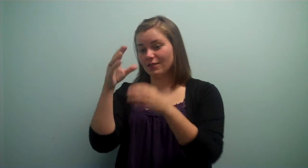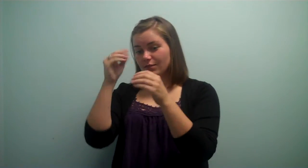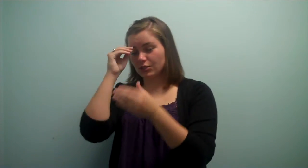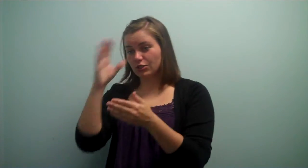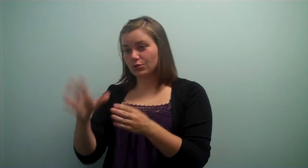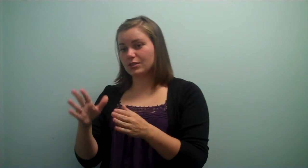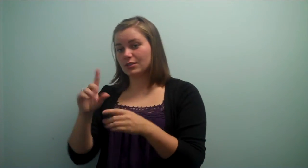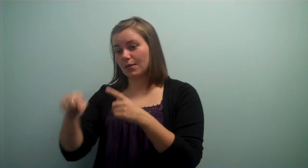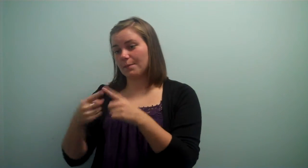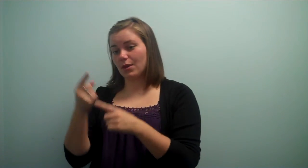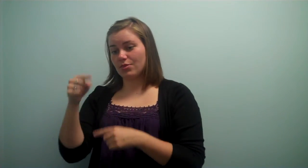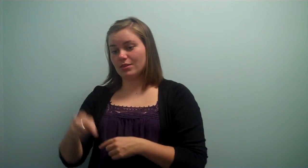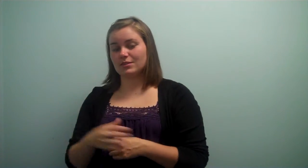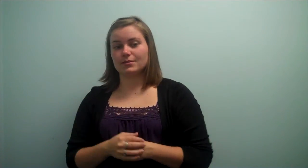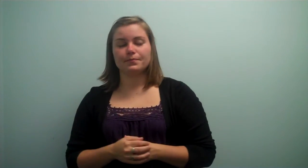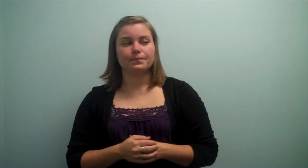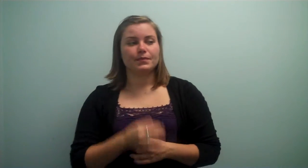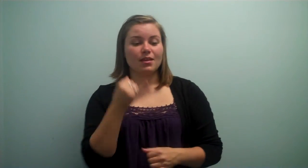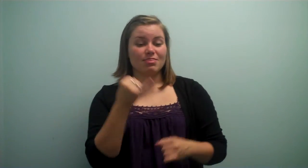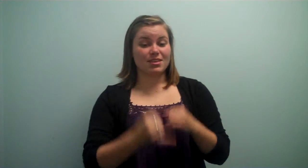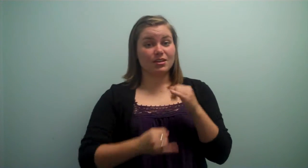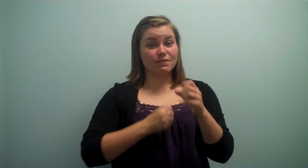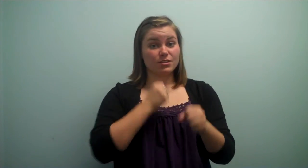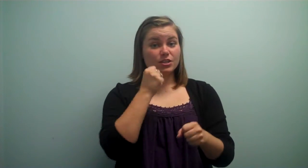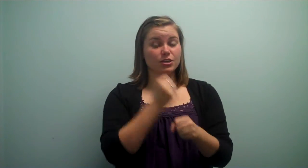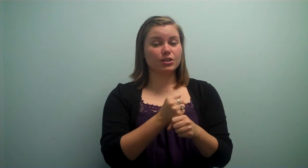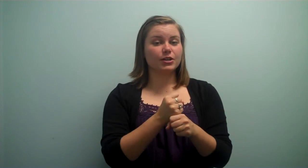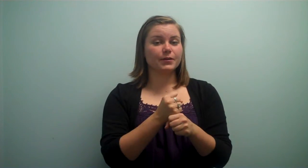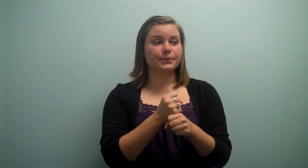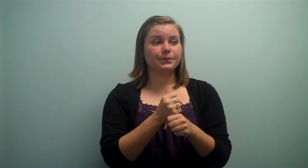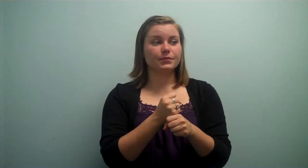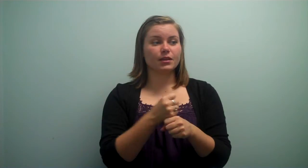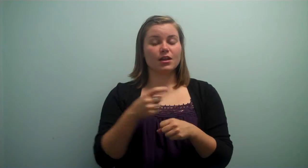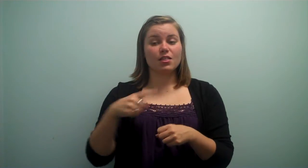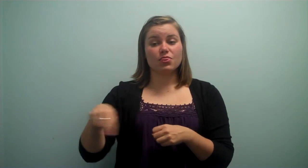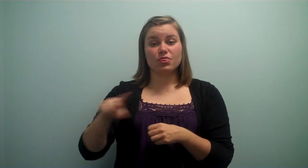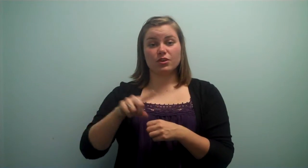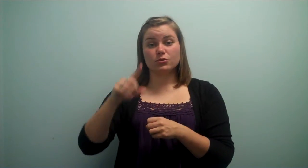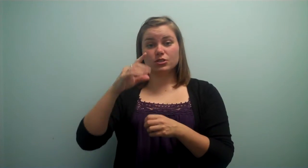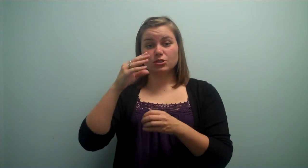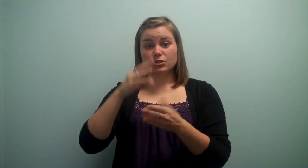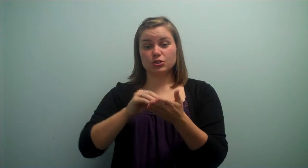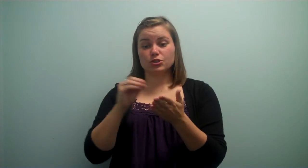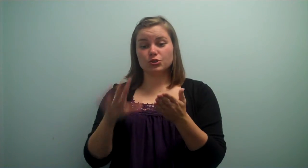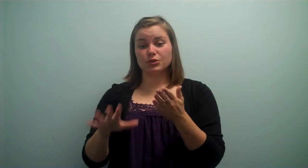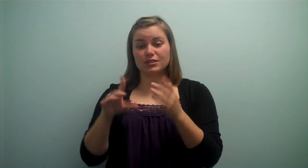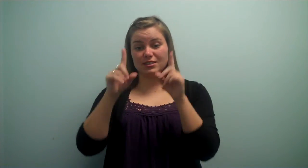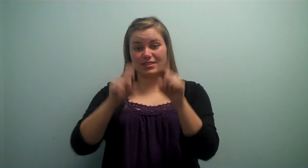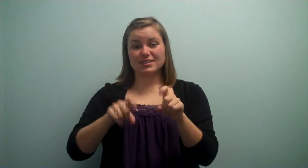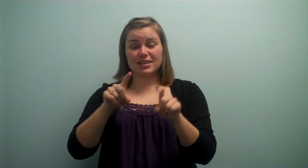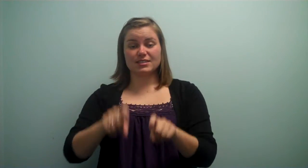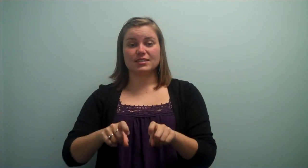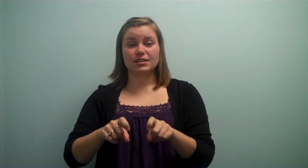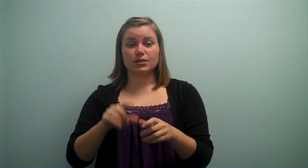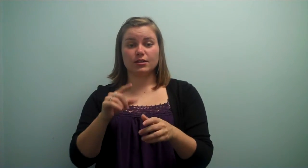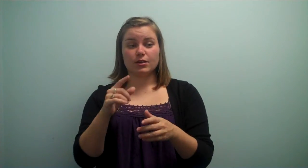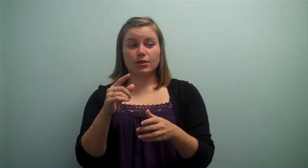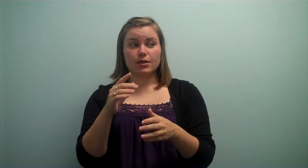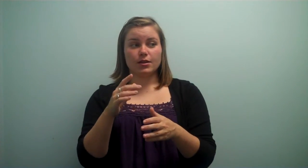this." At the end of the year, it was found that these students tested significantly higher than all of the